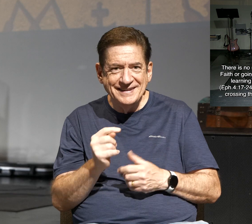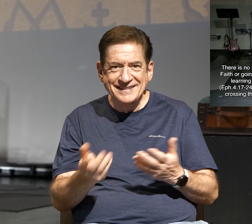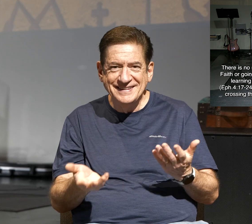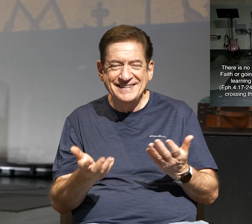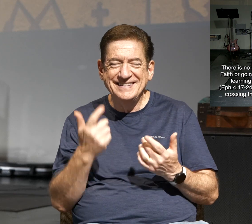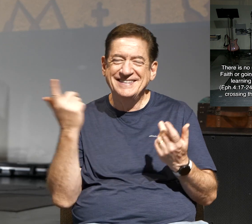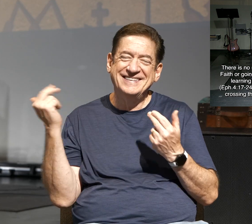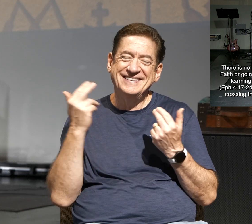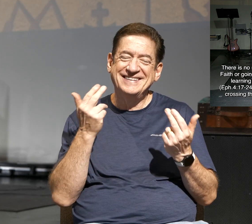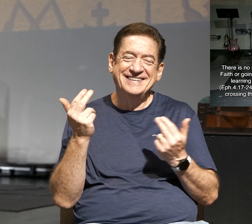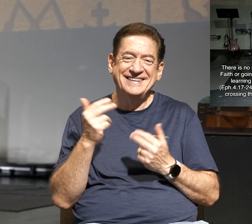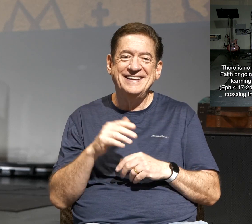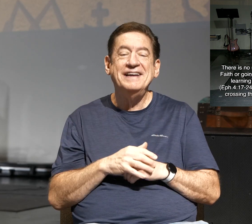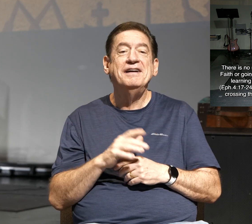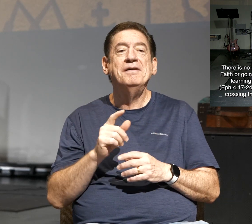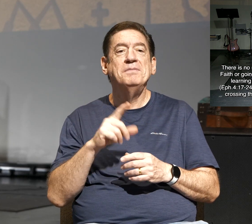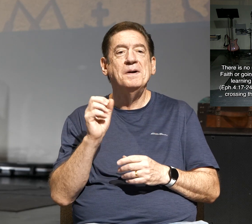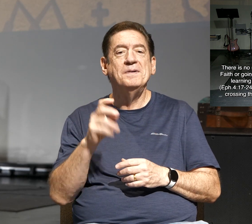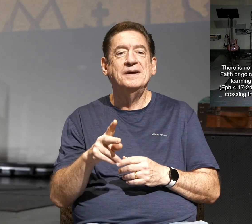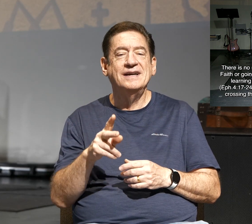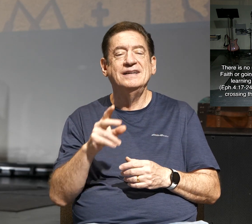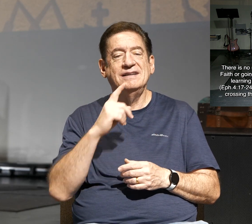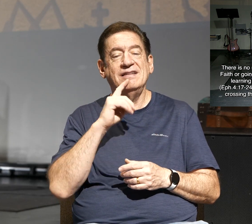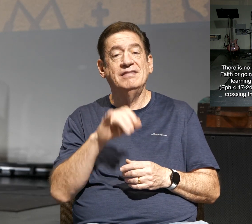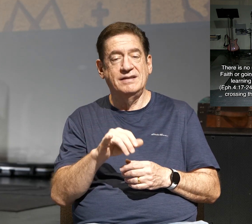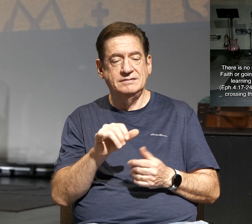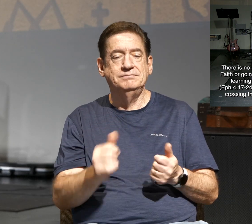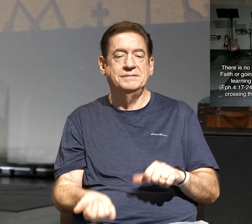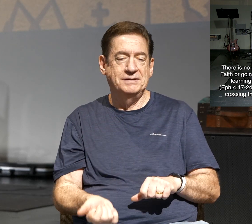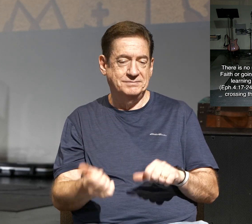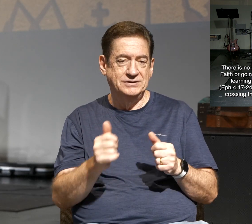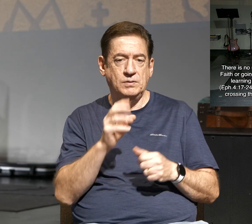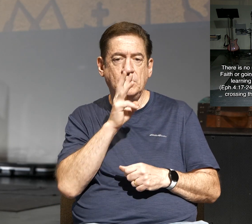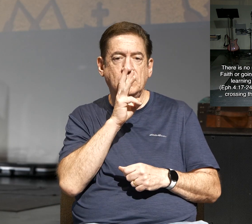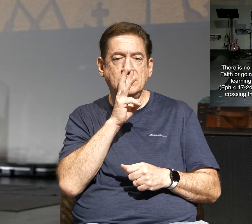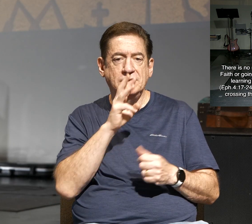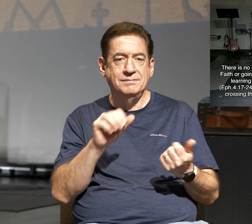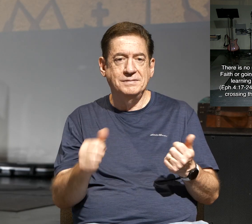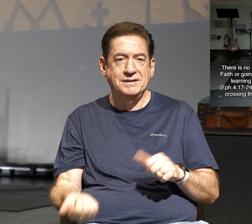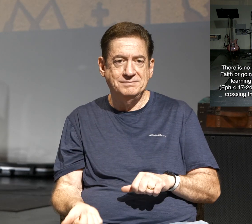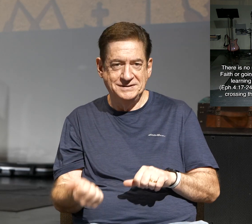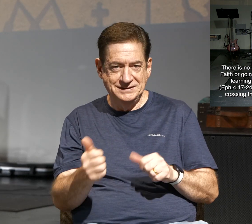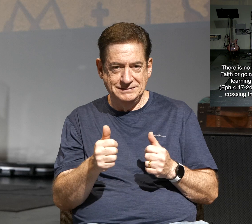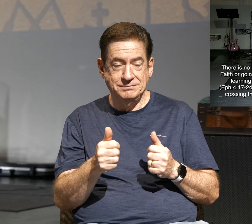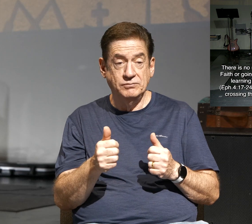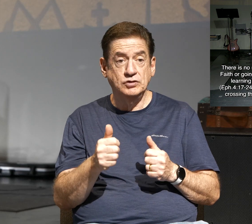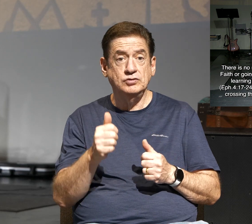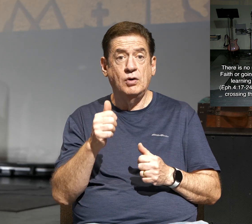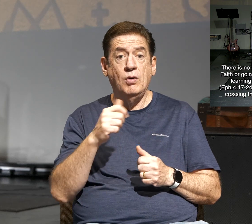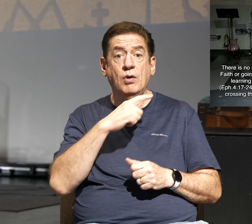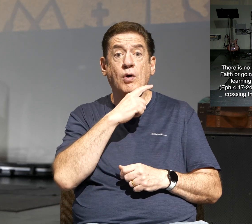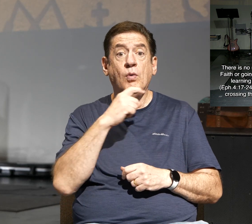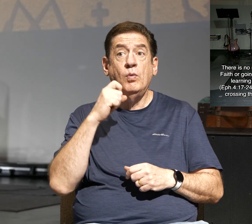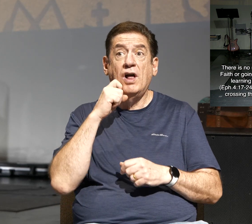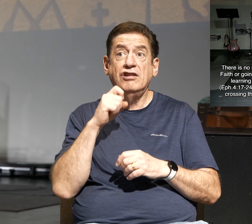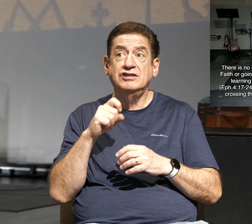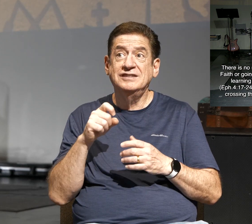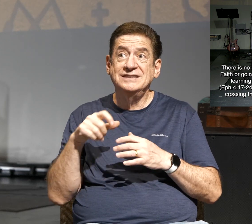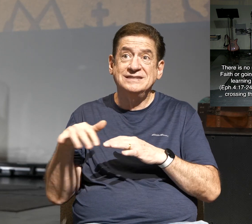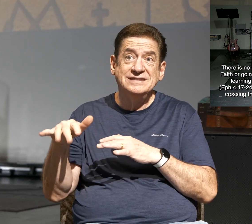kidding. Okay, so it's baptism, water baptism. Okay, the wilderness